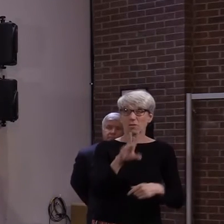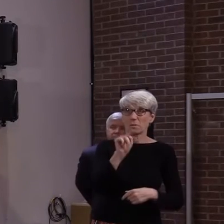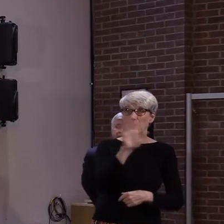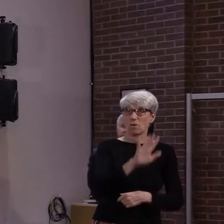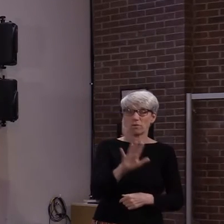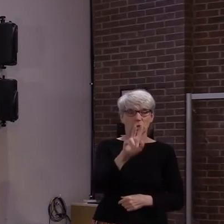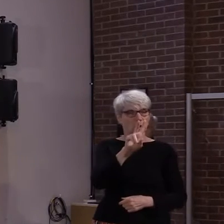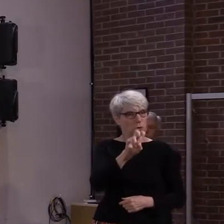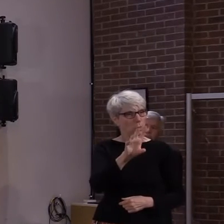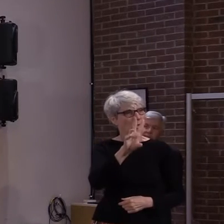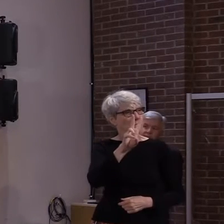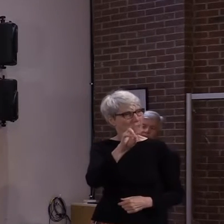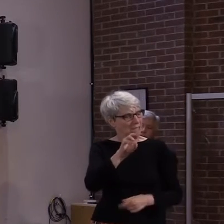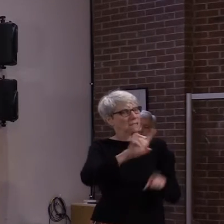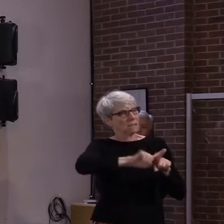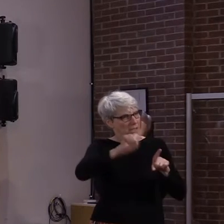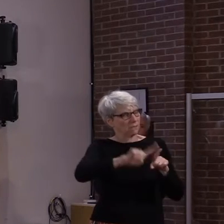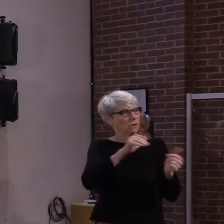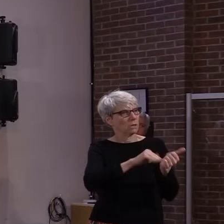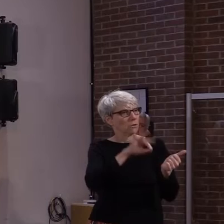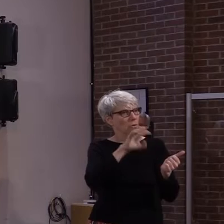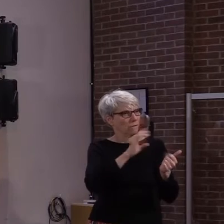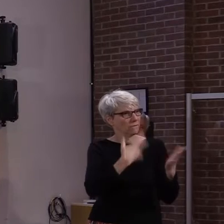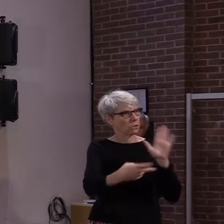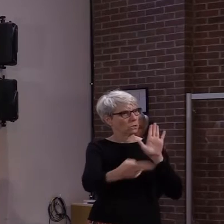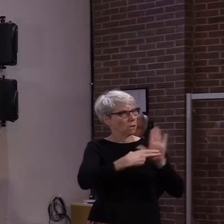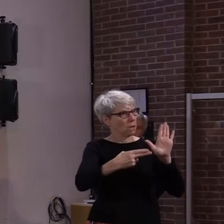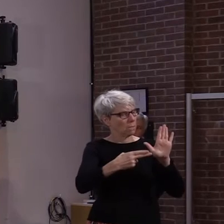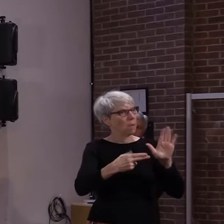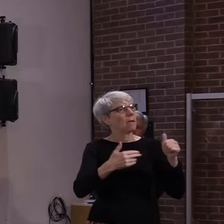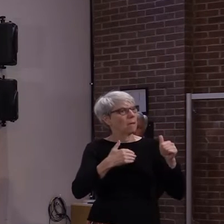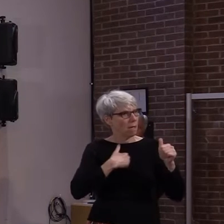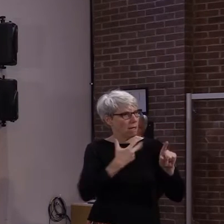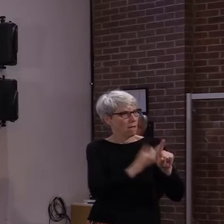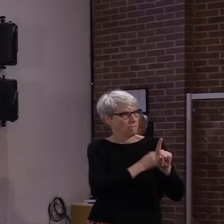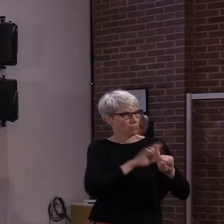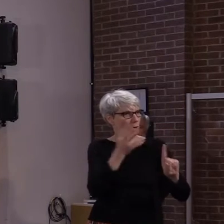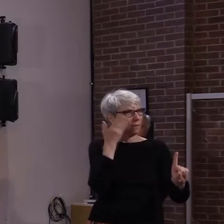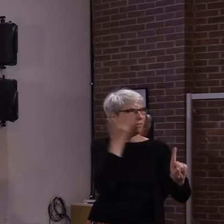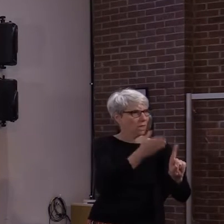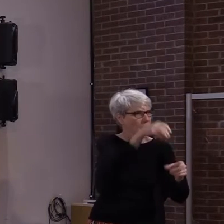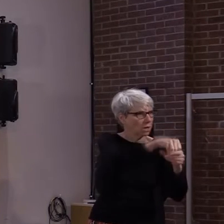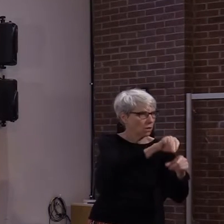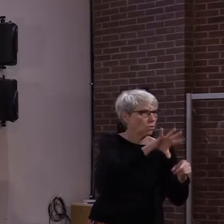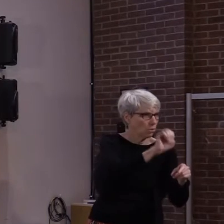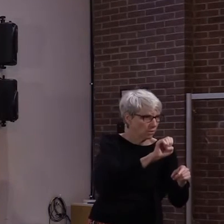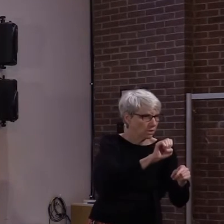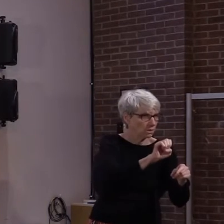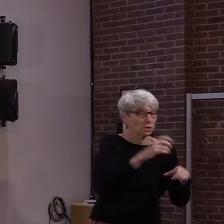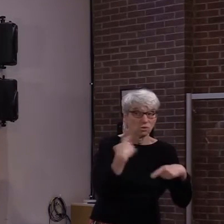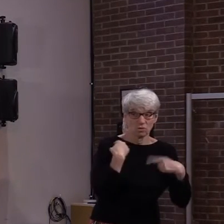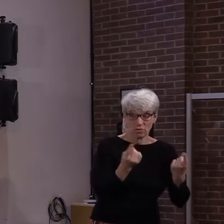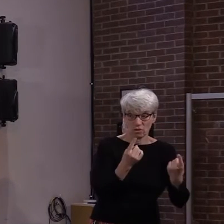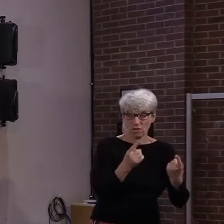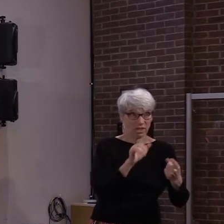the state are part of our program, and over 130 of them are currently administering